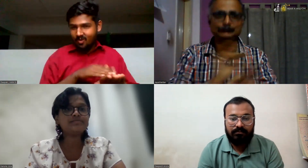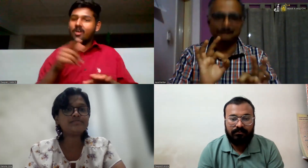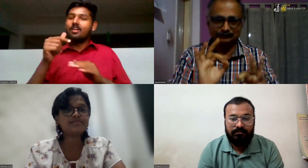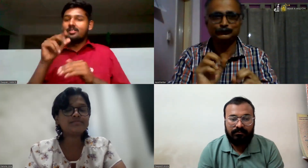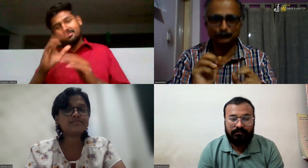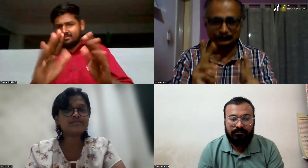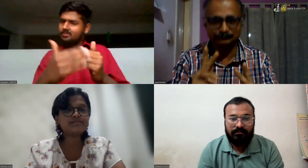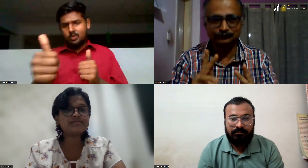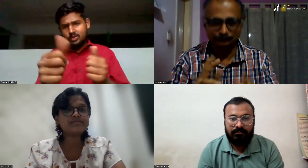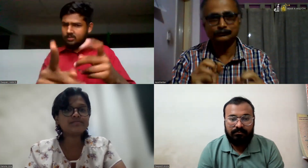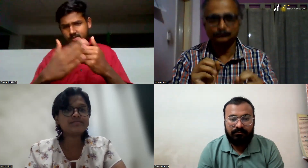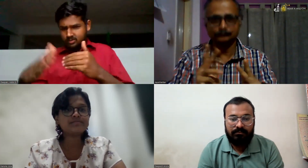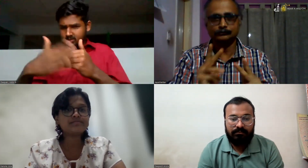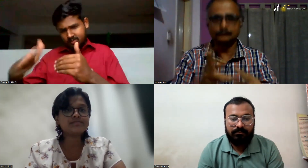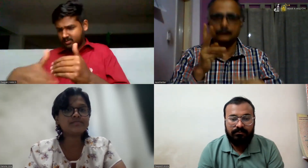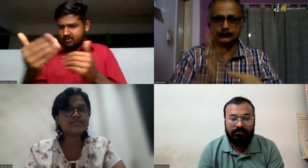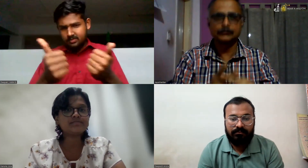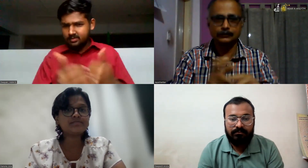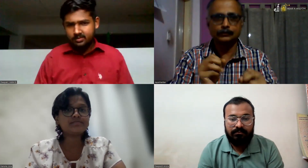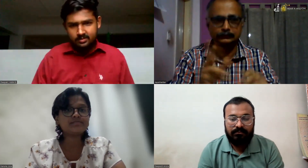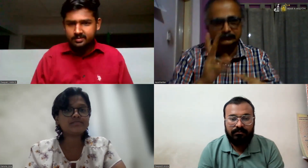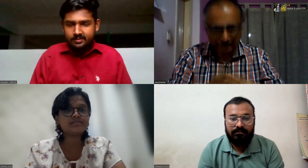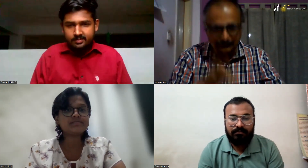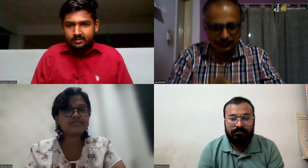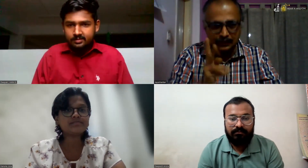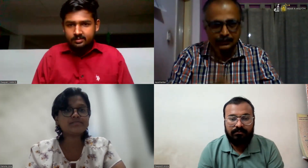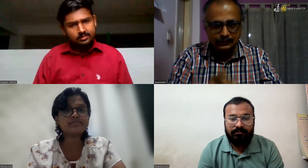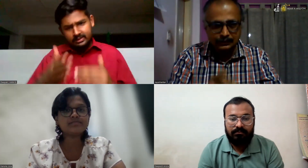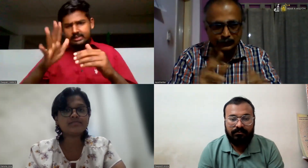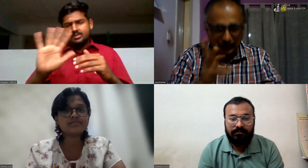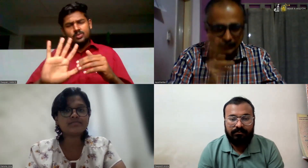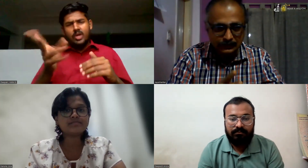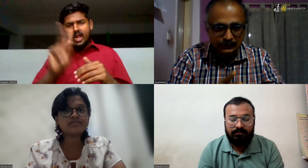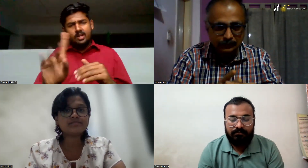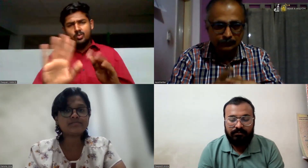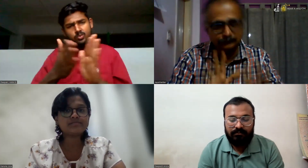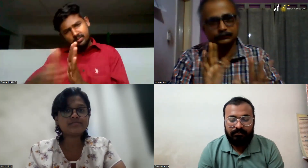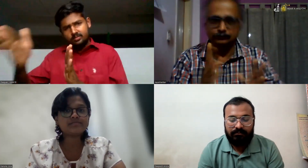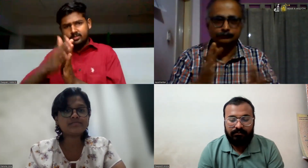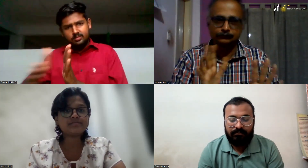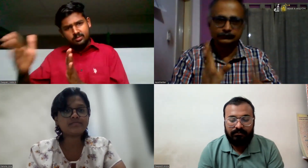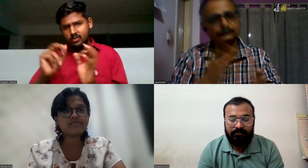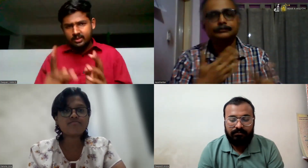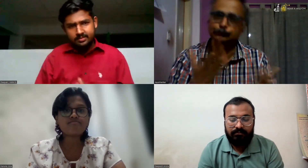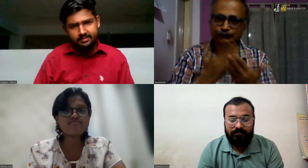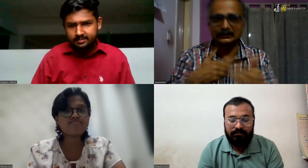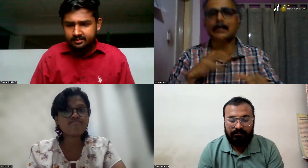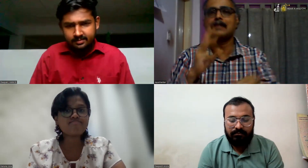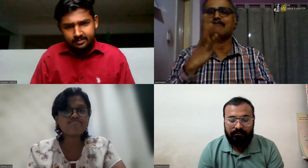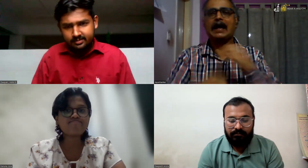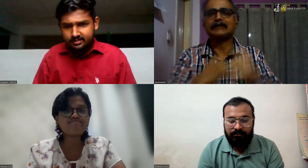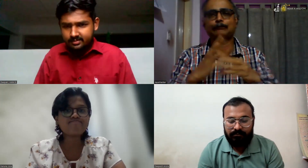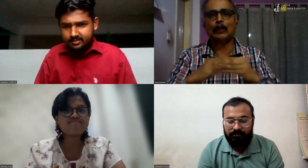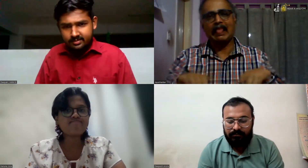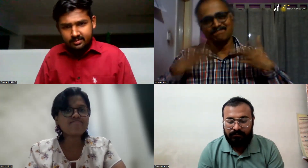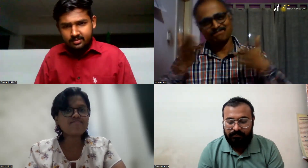So I was requesting to sign bit slow, otherwise you can carry on. Really sorry. Please go ahead. Don't repeat it.